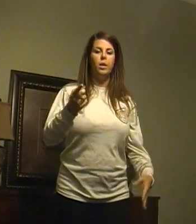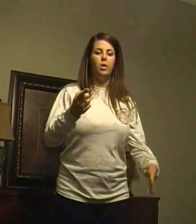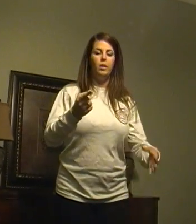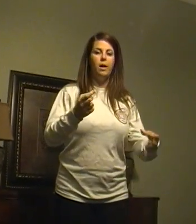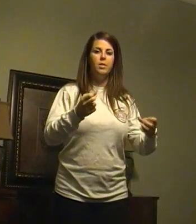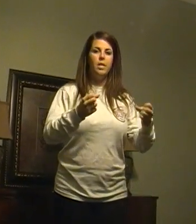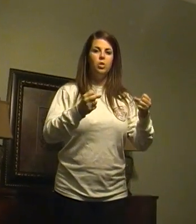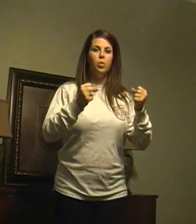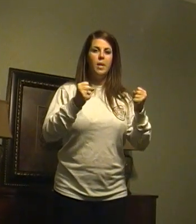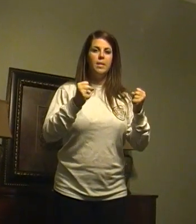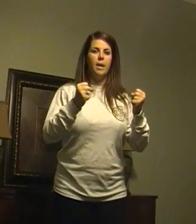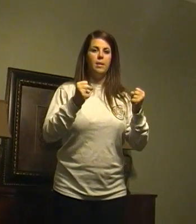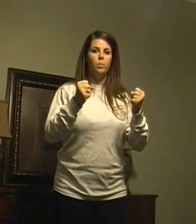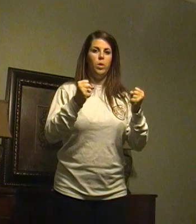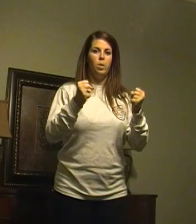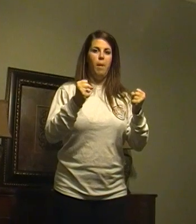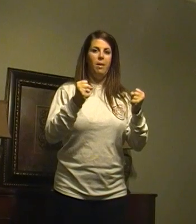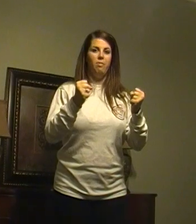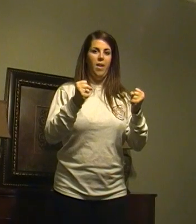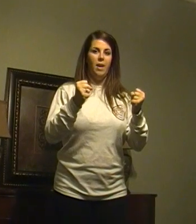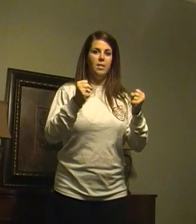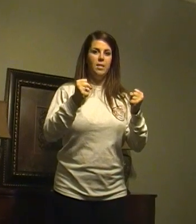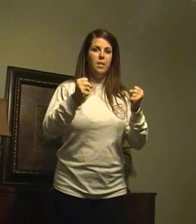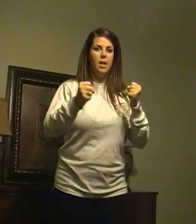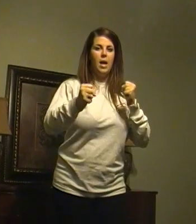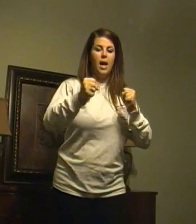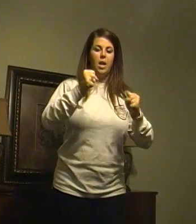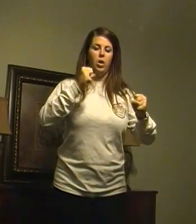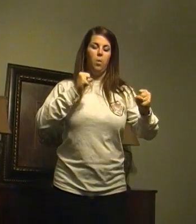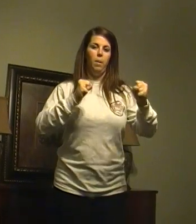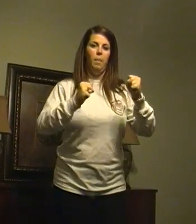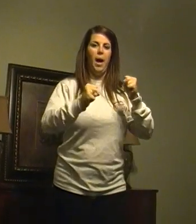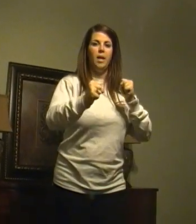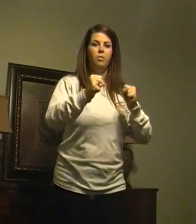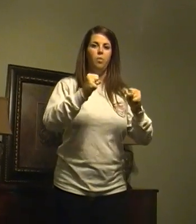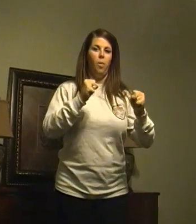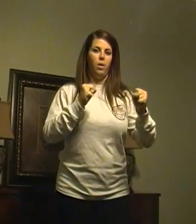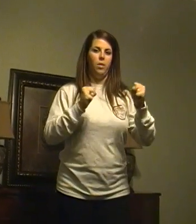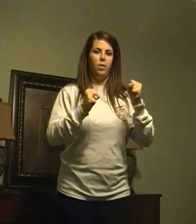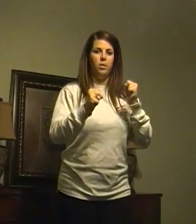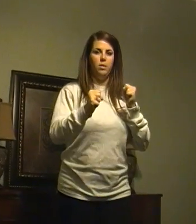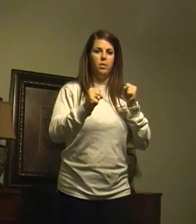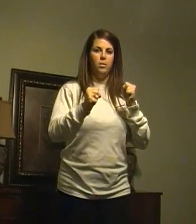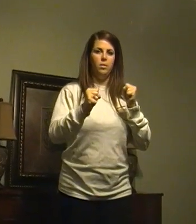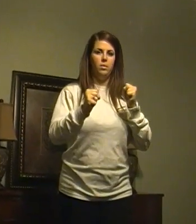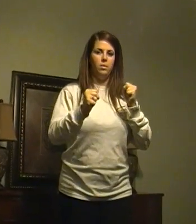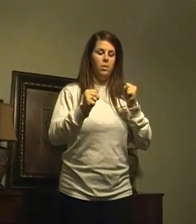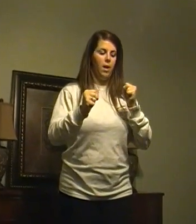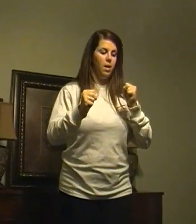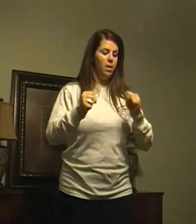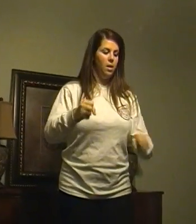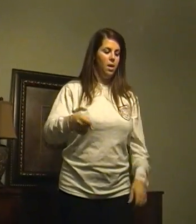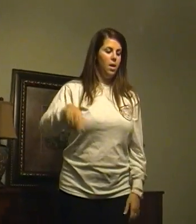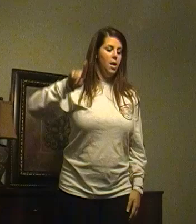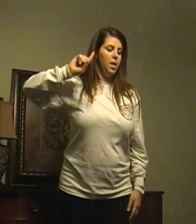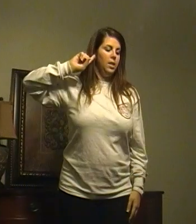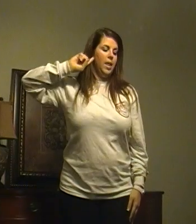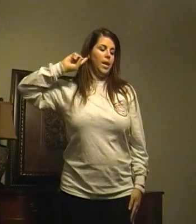your left hand joins it when you make a fist. And you're going back and forth. Okay? Like